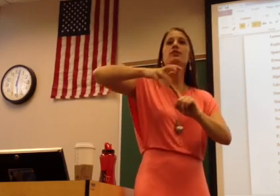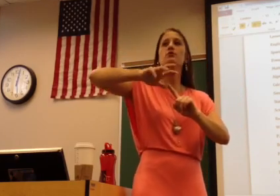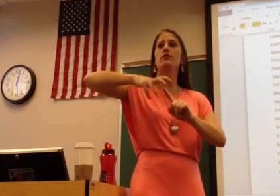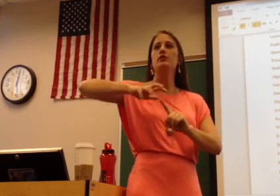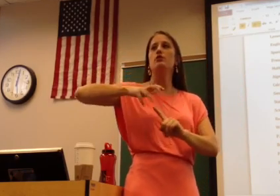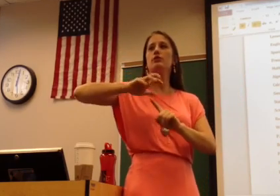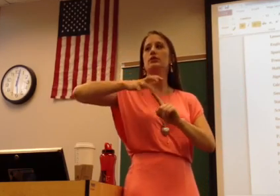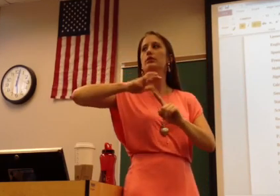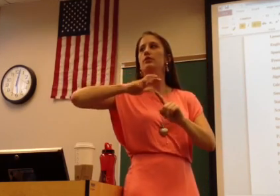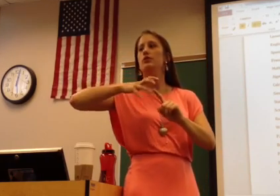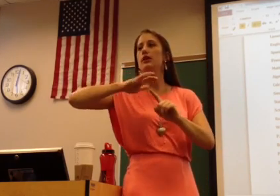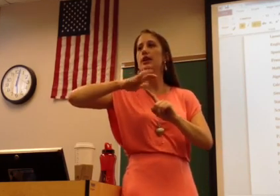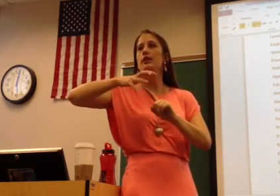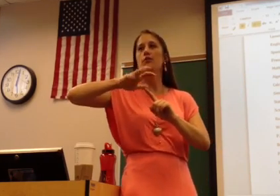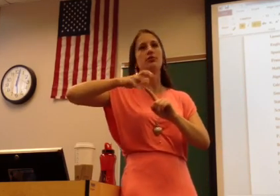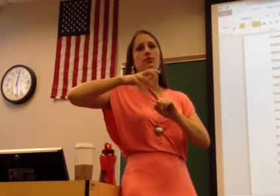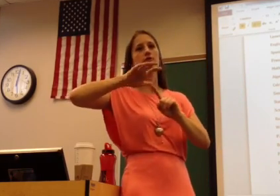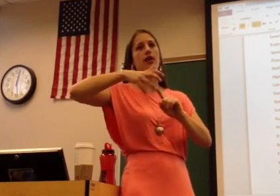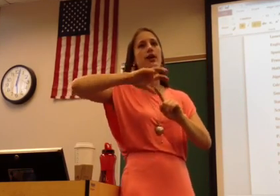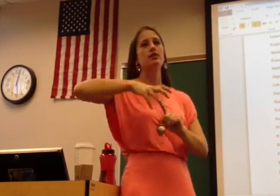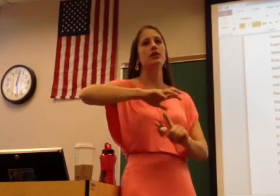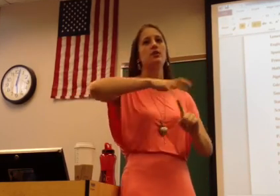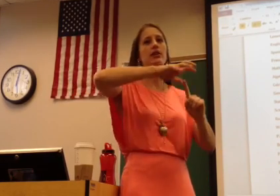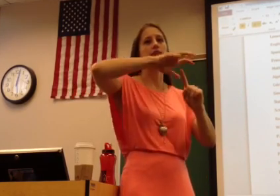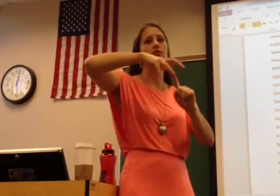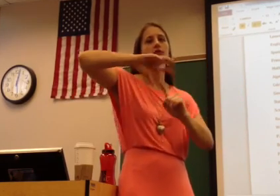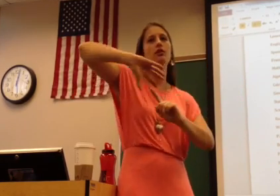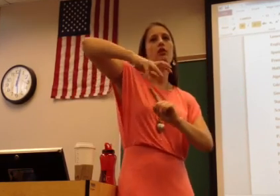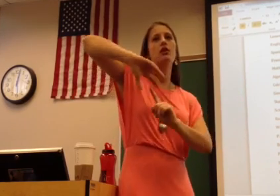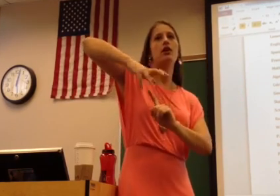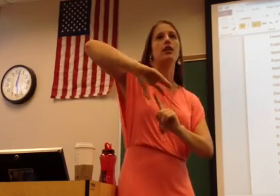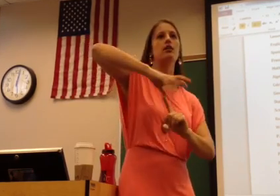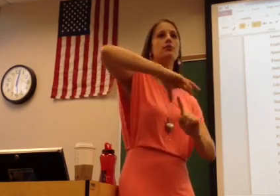move, is if you guys can't get the wrist move, it's okay. It just takes practice. Helicopter.